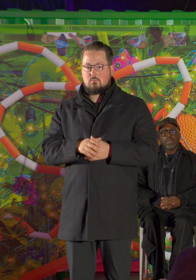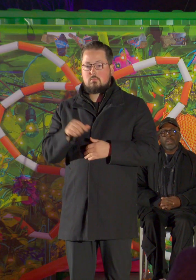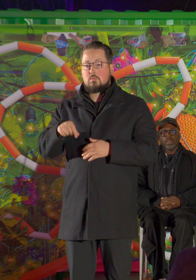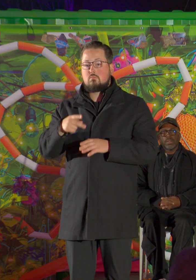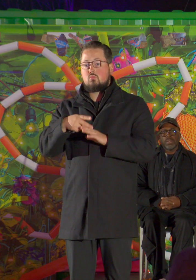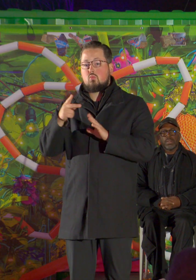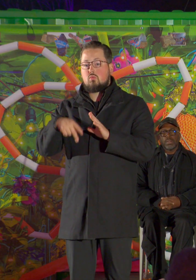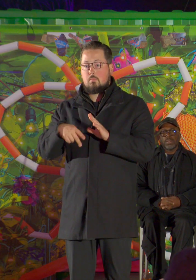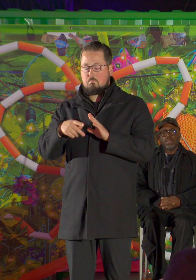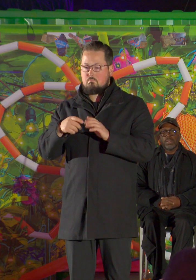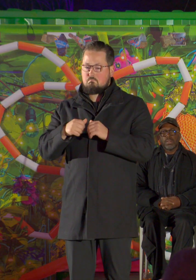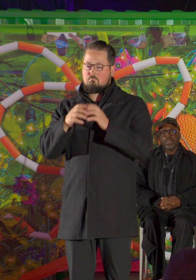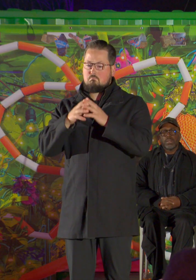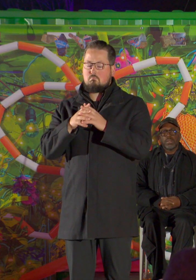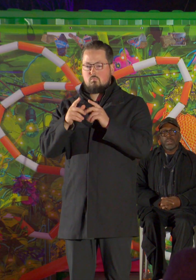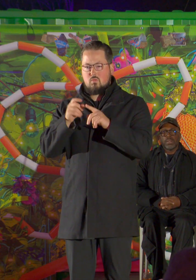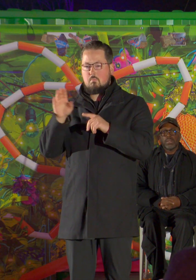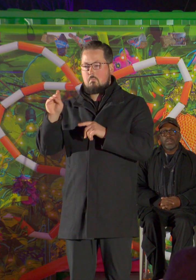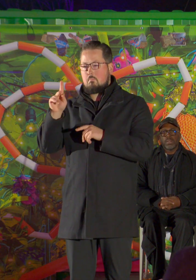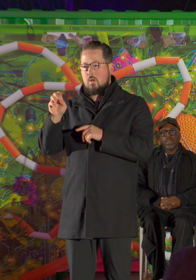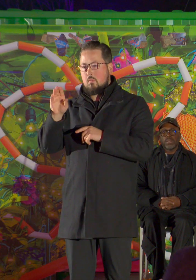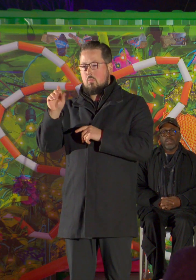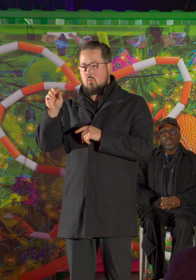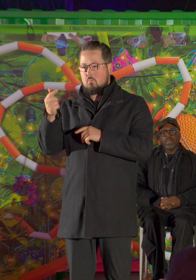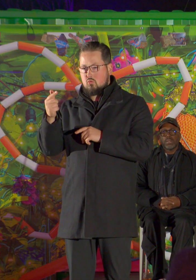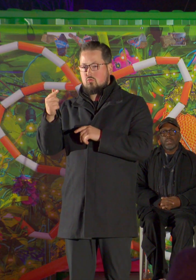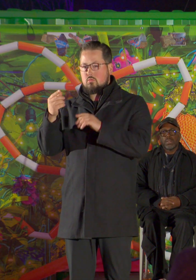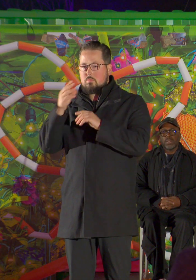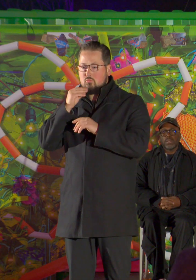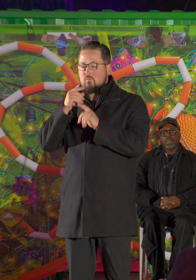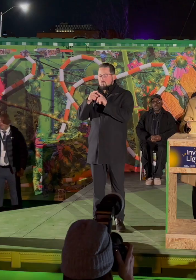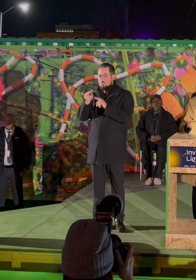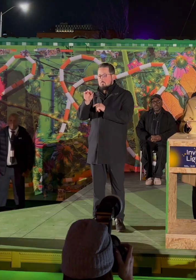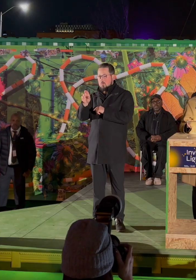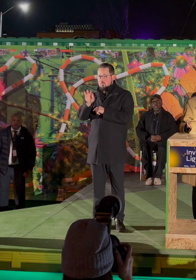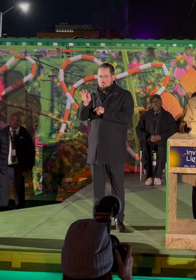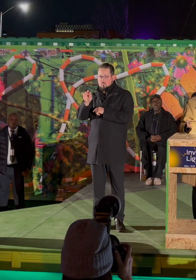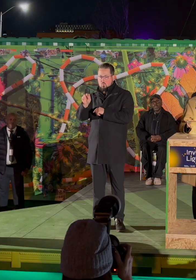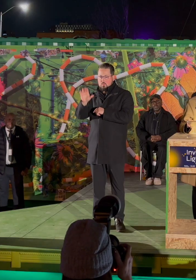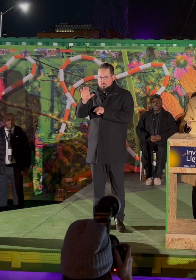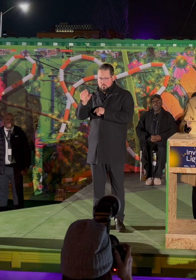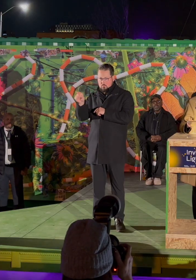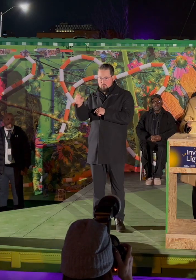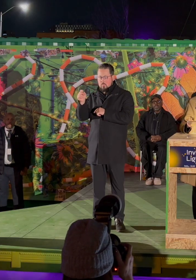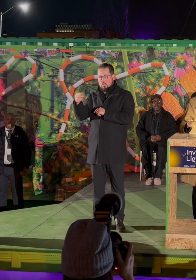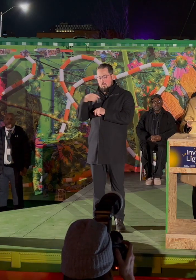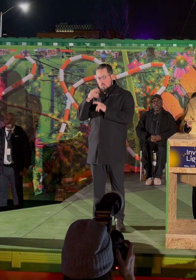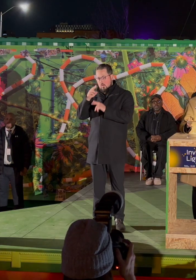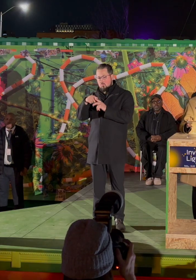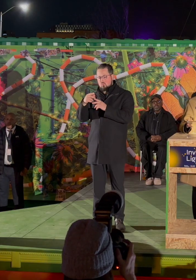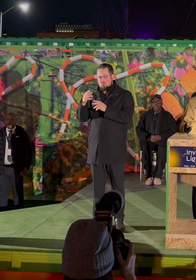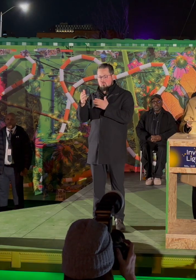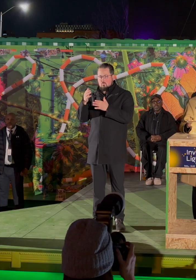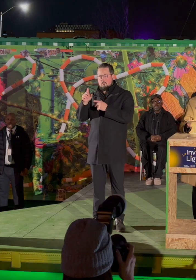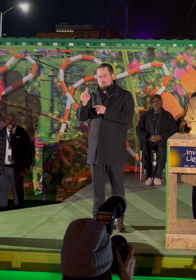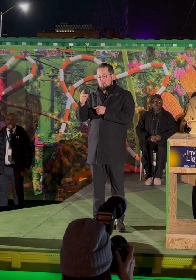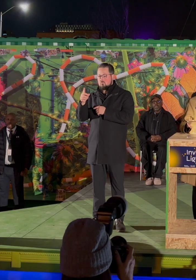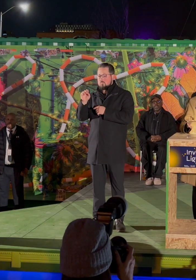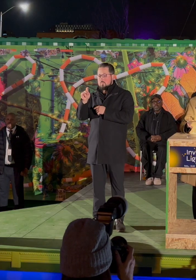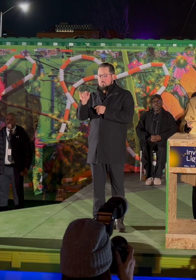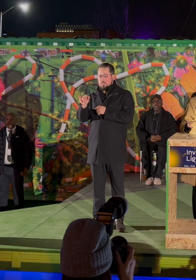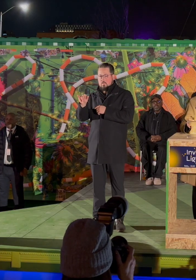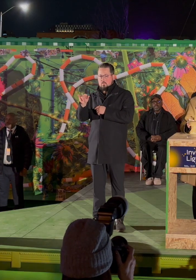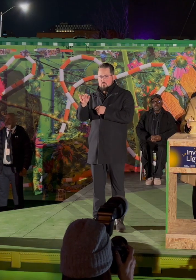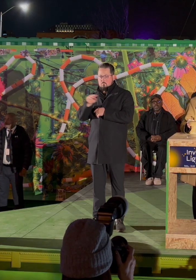was born out of Mike Bloomberg's experience as mayor of New York City. I had the honor of serving as first deputy mayor, and